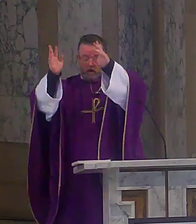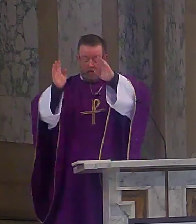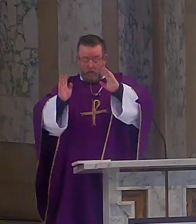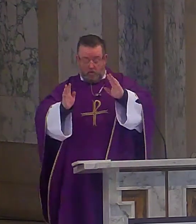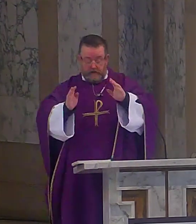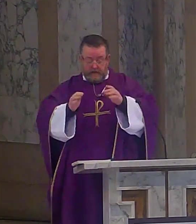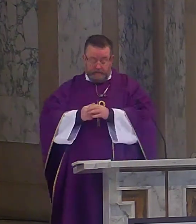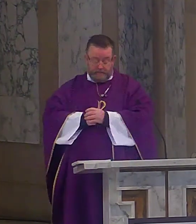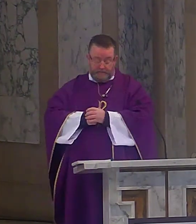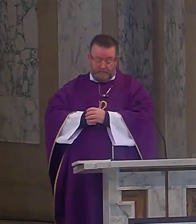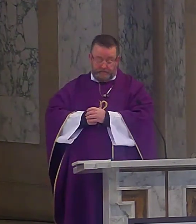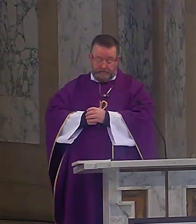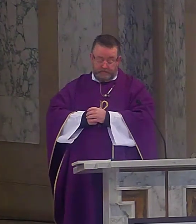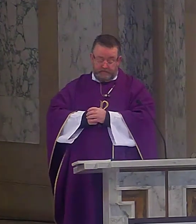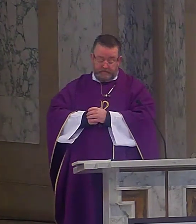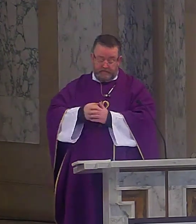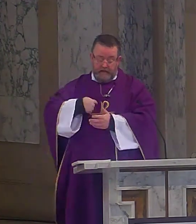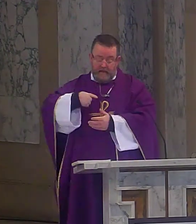glory